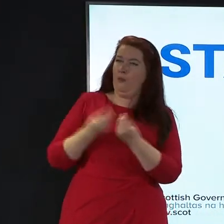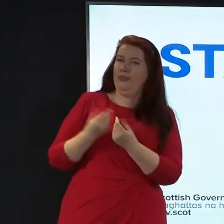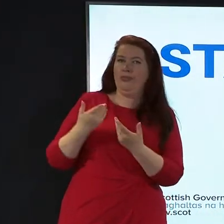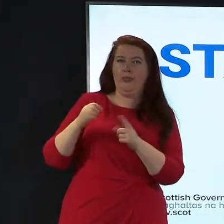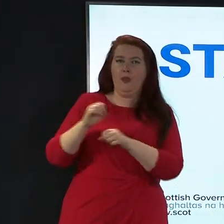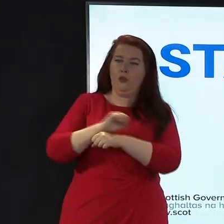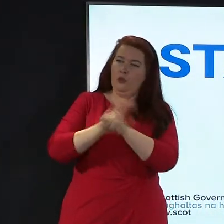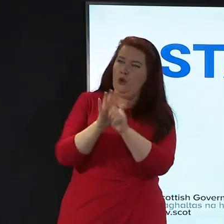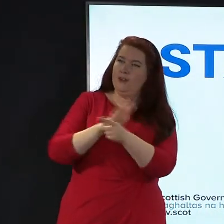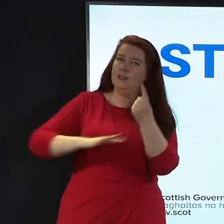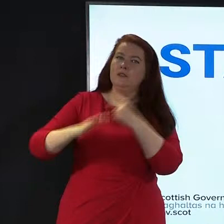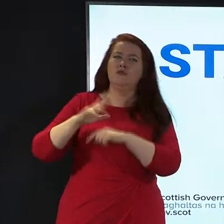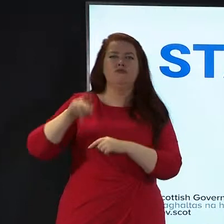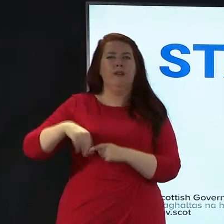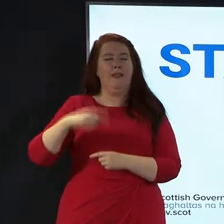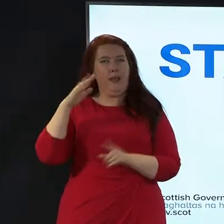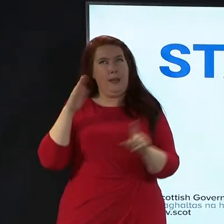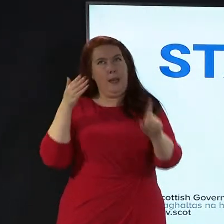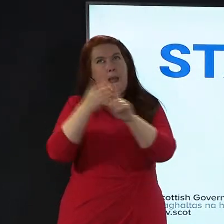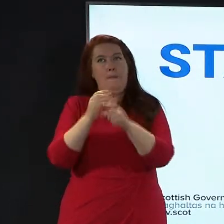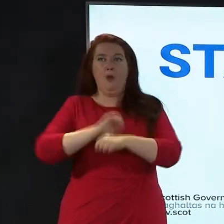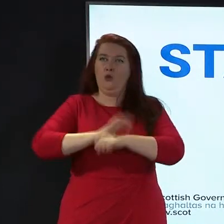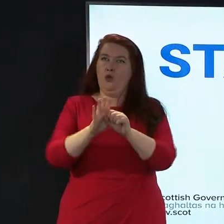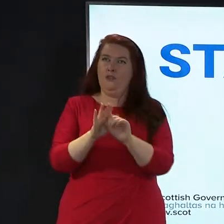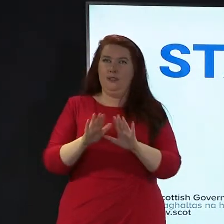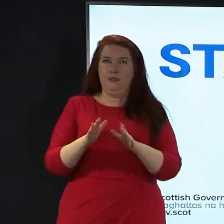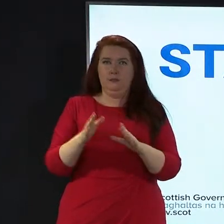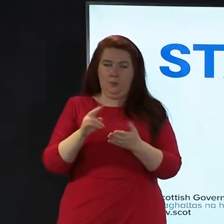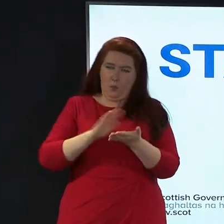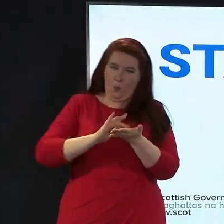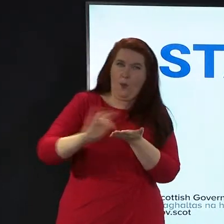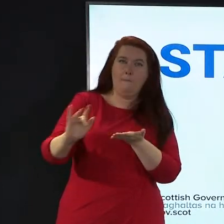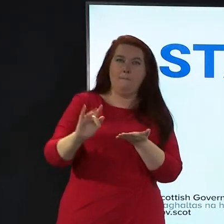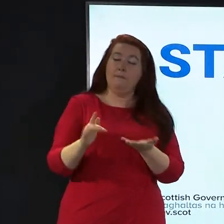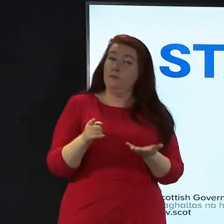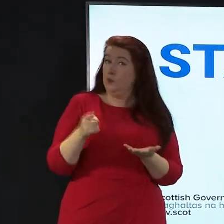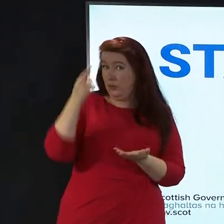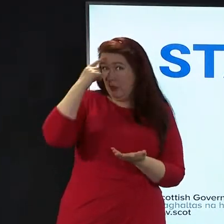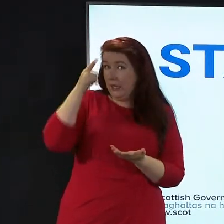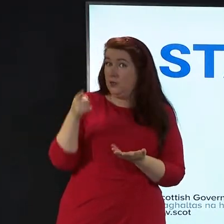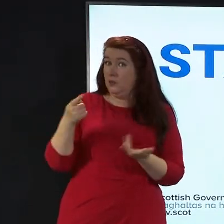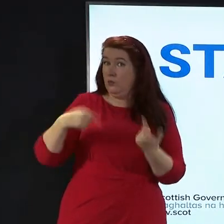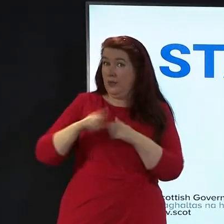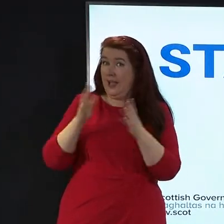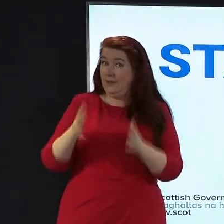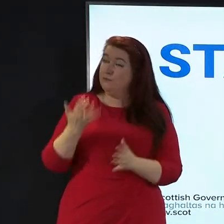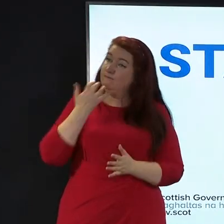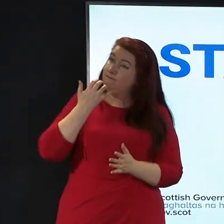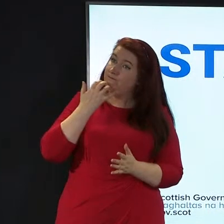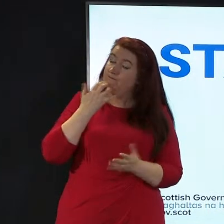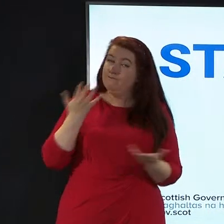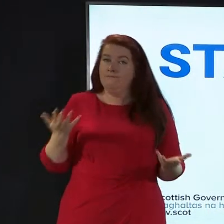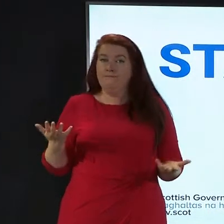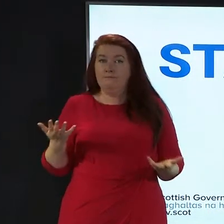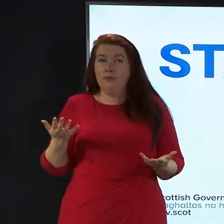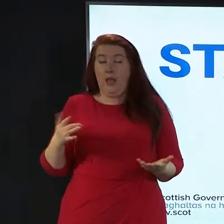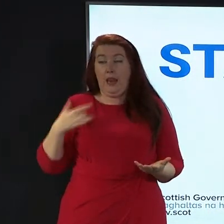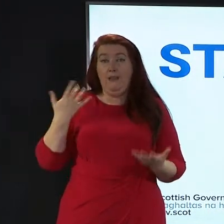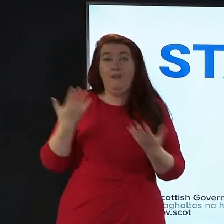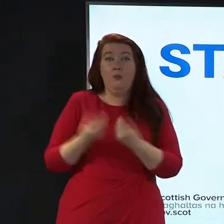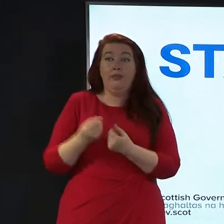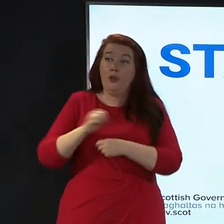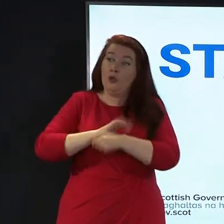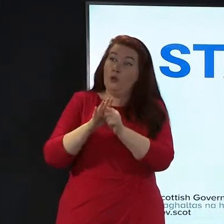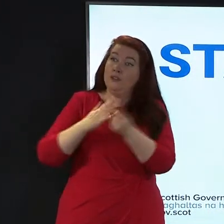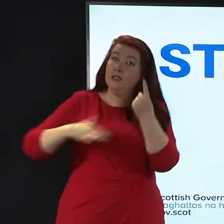of becoming COVID-free. I'm wondering whether or not you agree with that analysis and the sort of inevitability of his tone. And if Scotland isn't